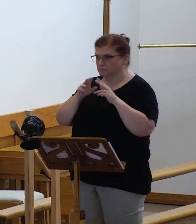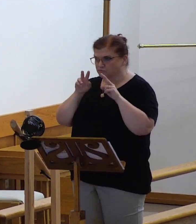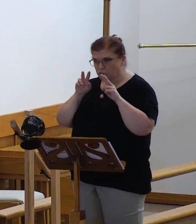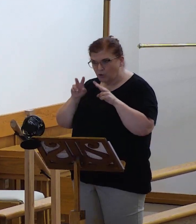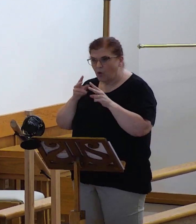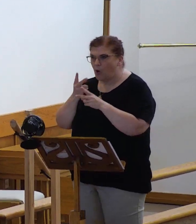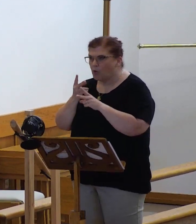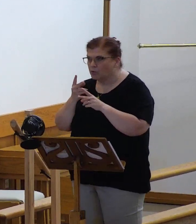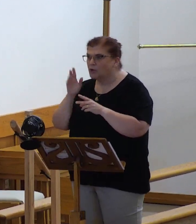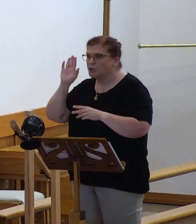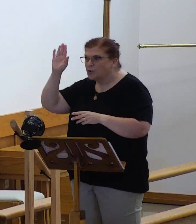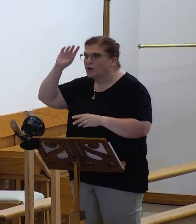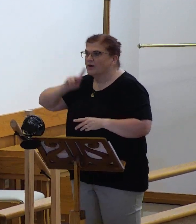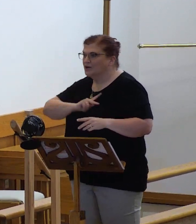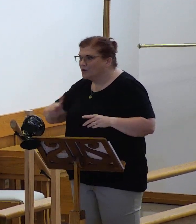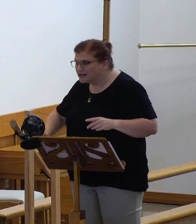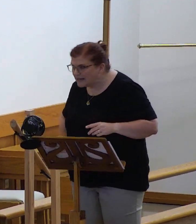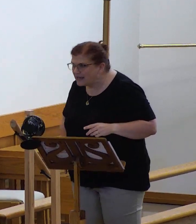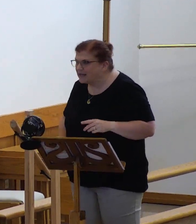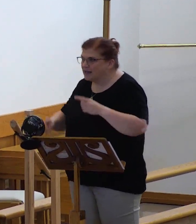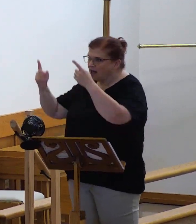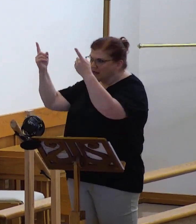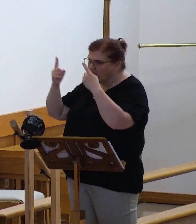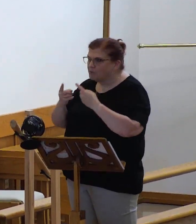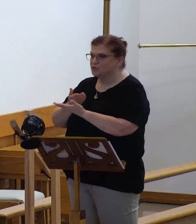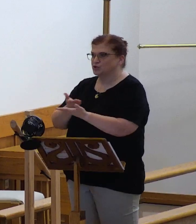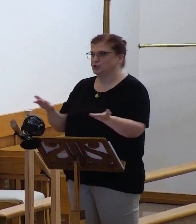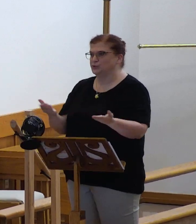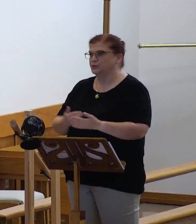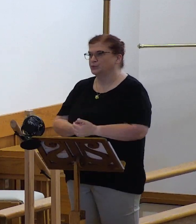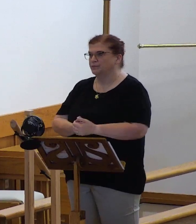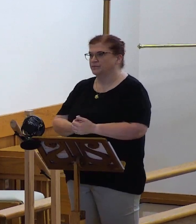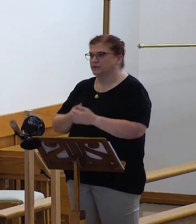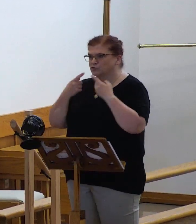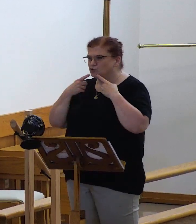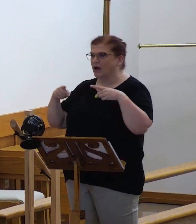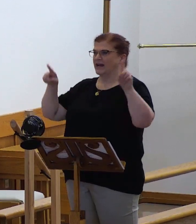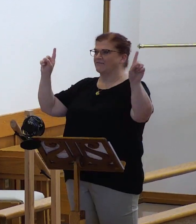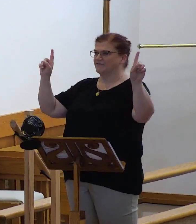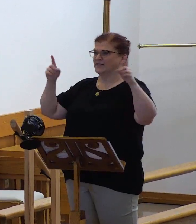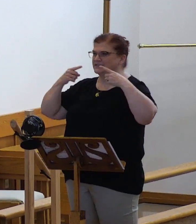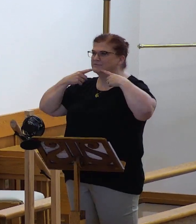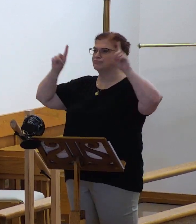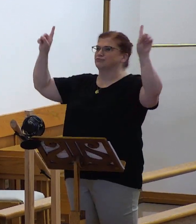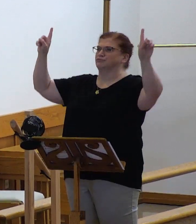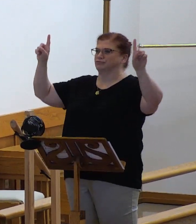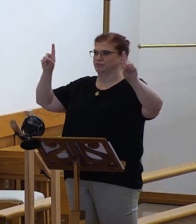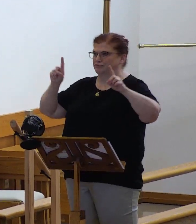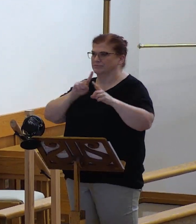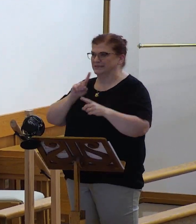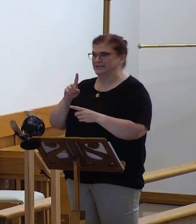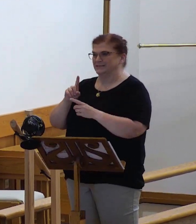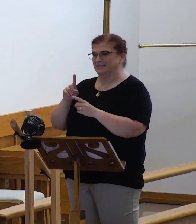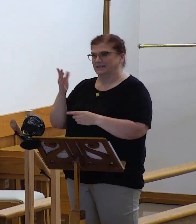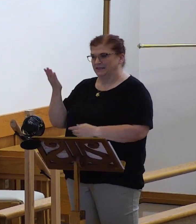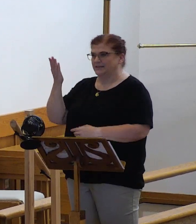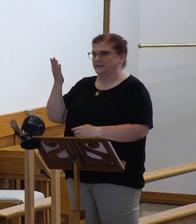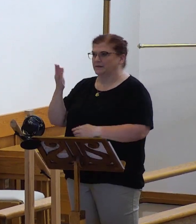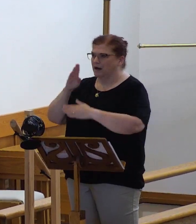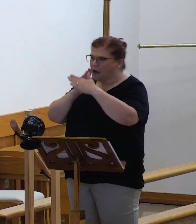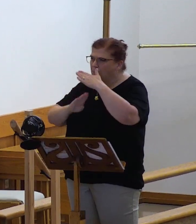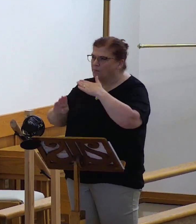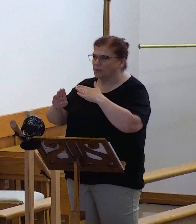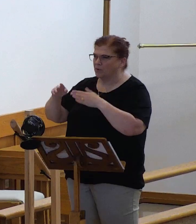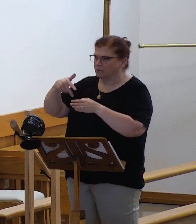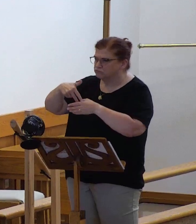Lo, your king comes to you, triumphant and victorious is he. Humble